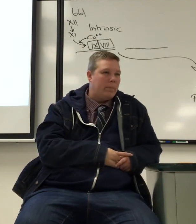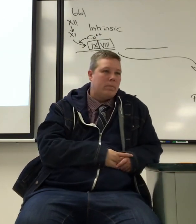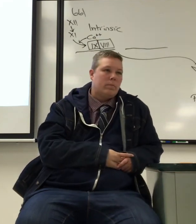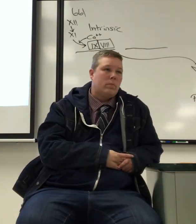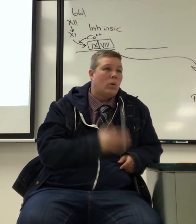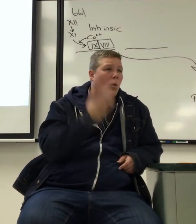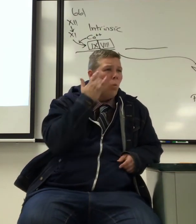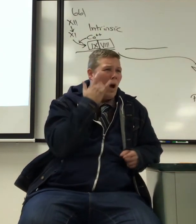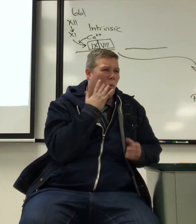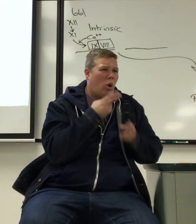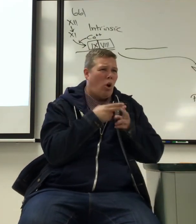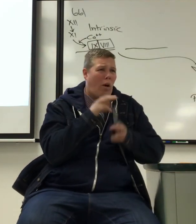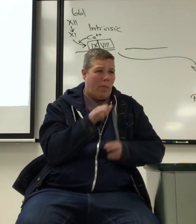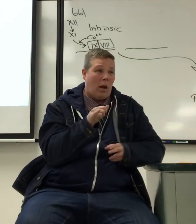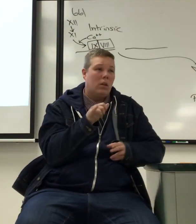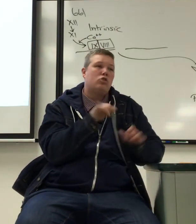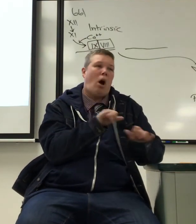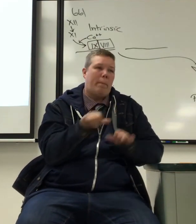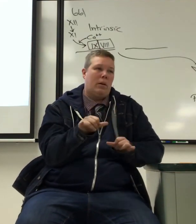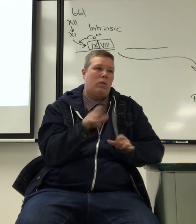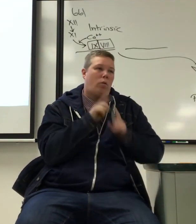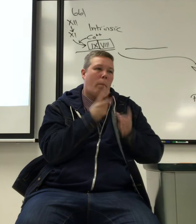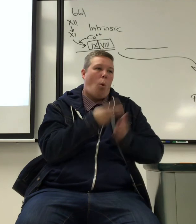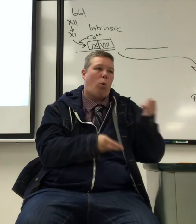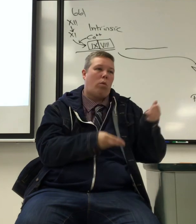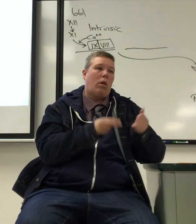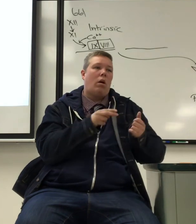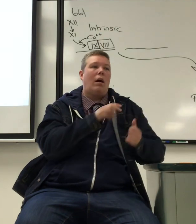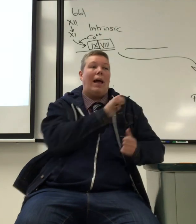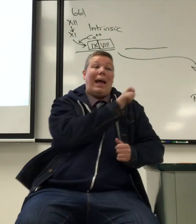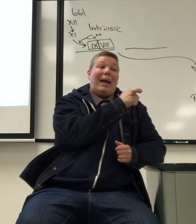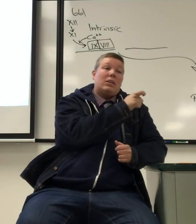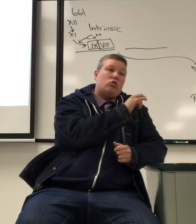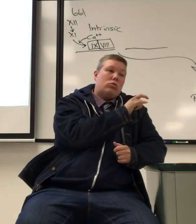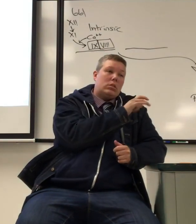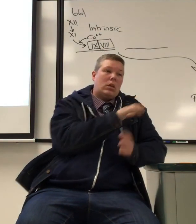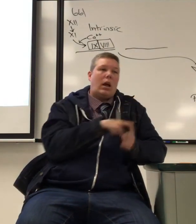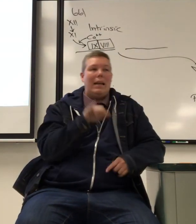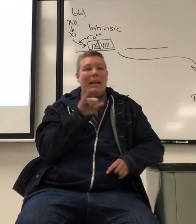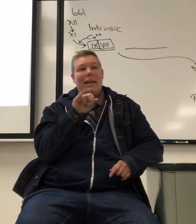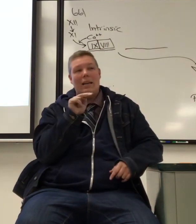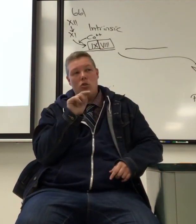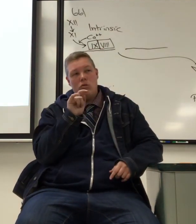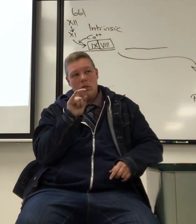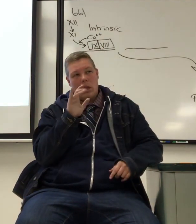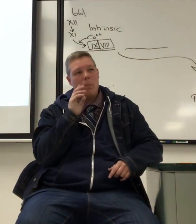Why? It's common to both extrinsic and extrinsic. They both get the factor 10, right? So,